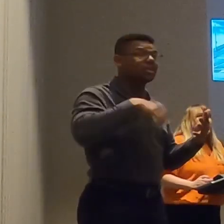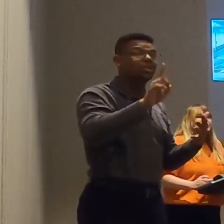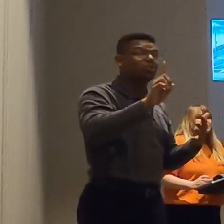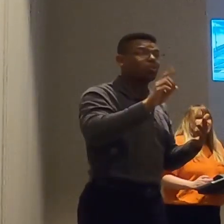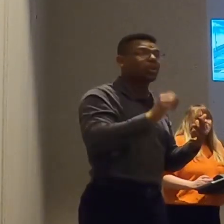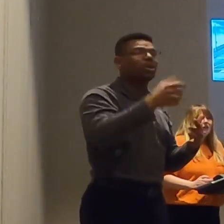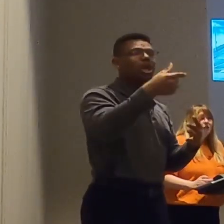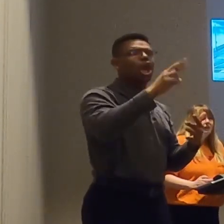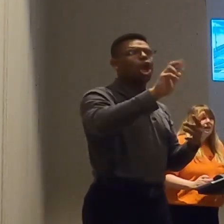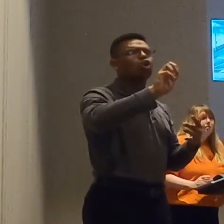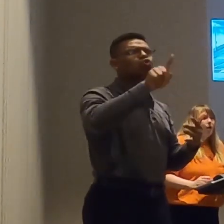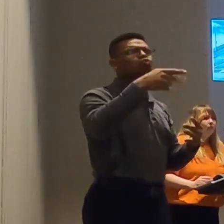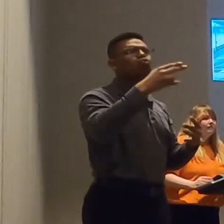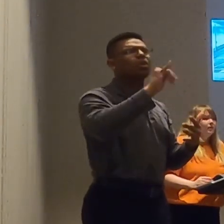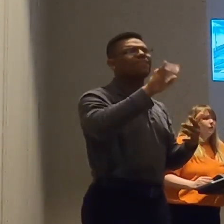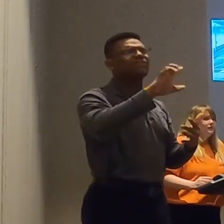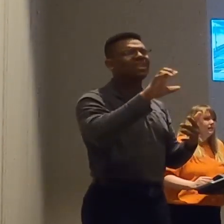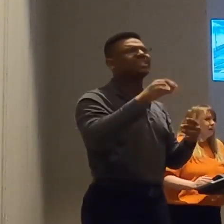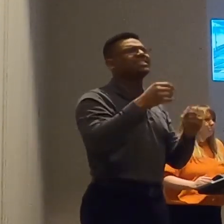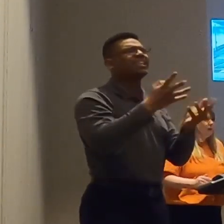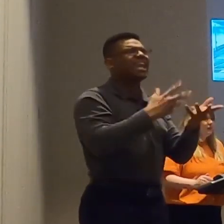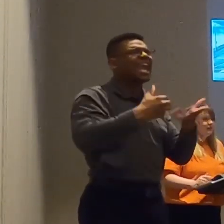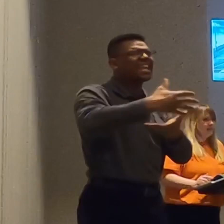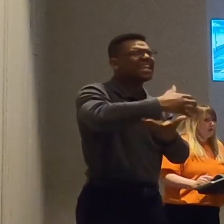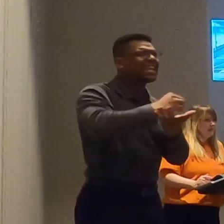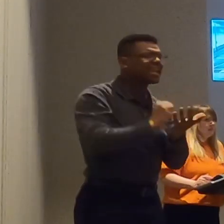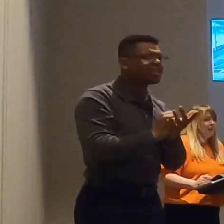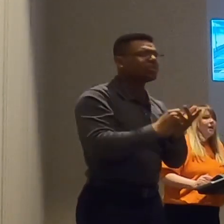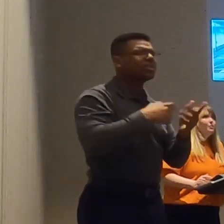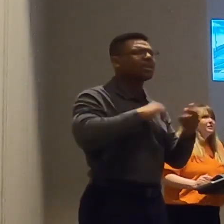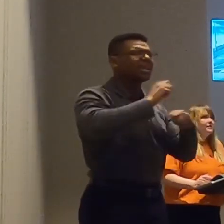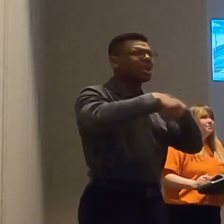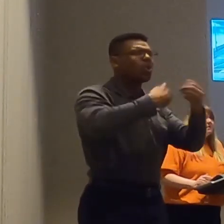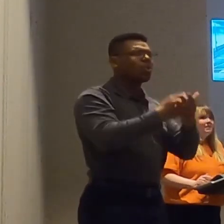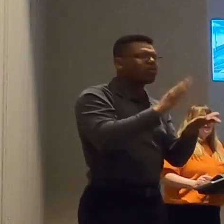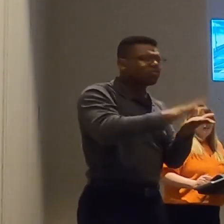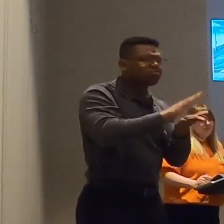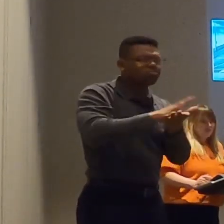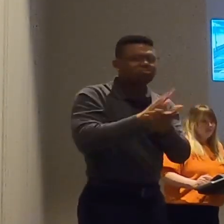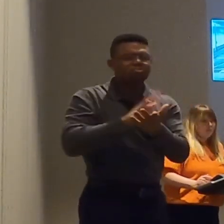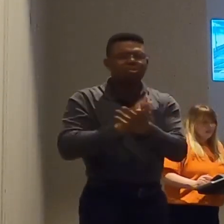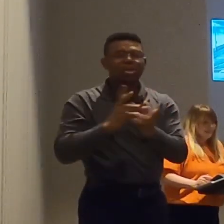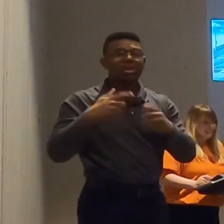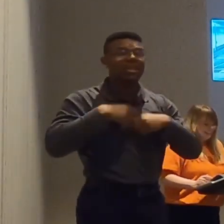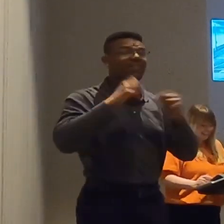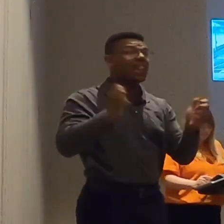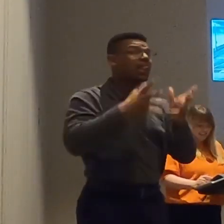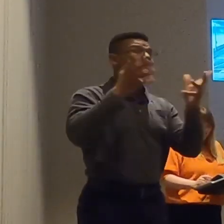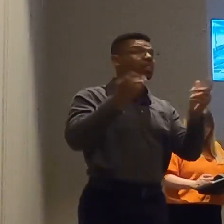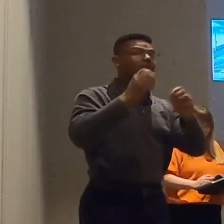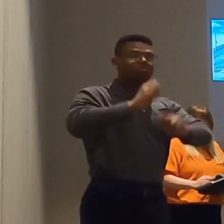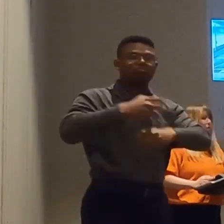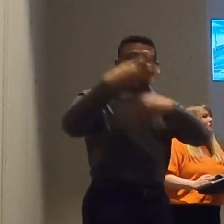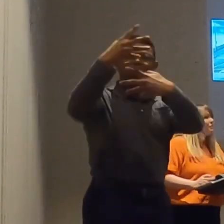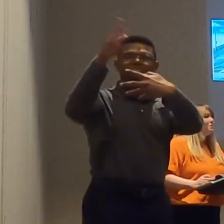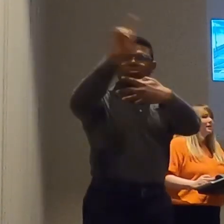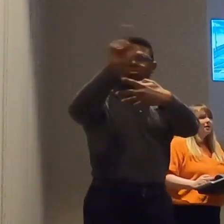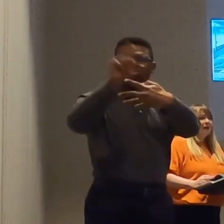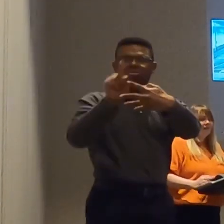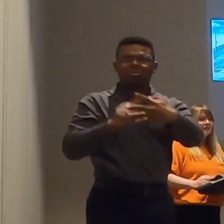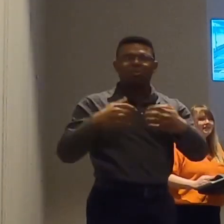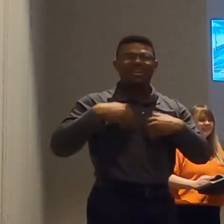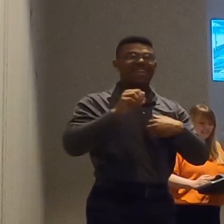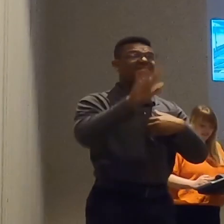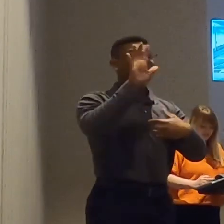gallery, I started by queuing up all of our works on paper in our database, which is about 5,000 works, which is an